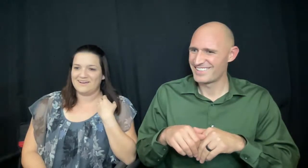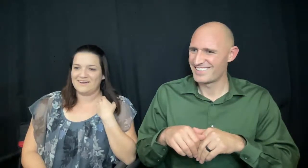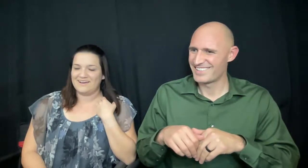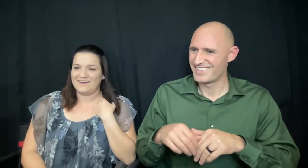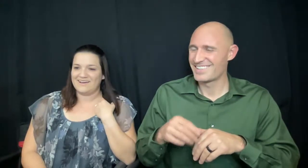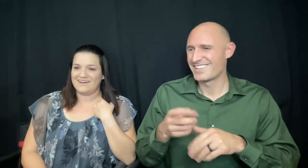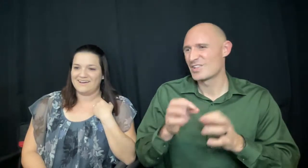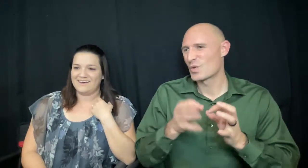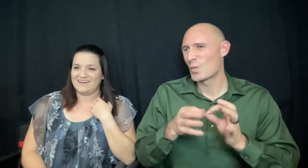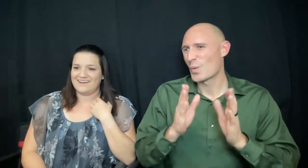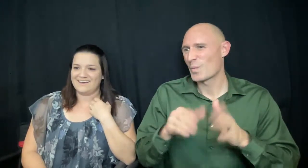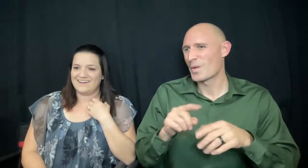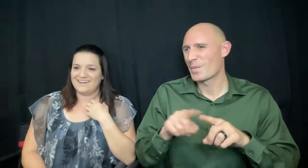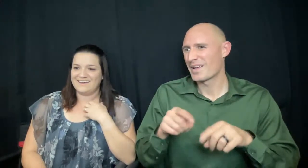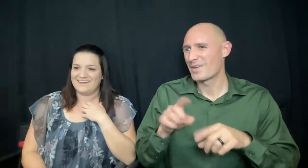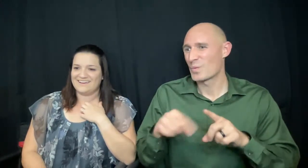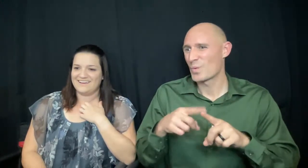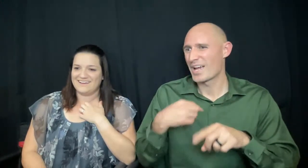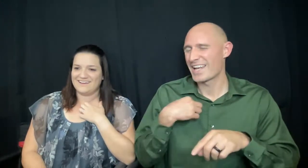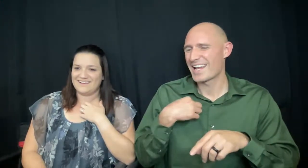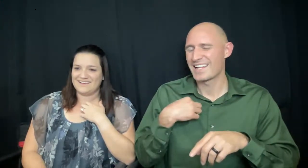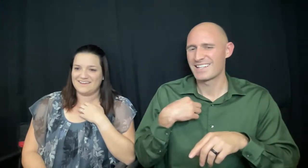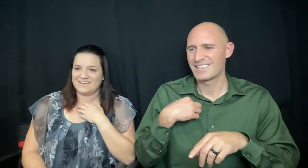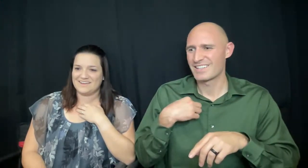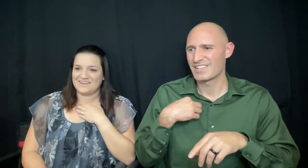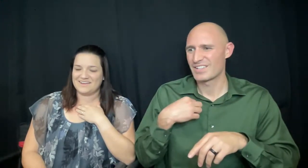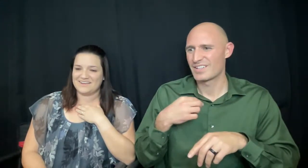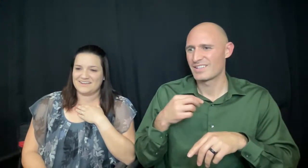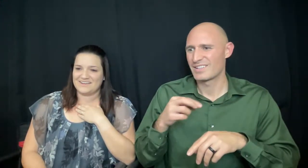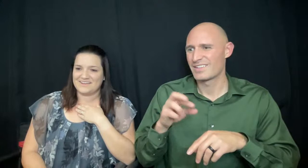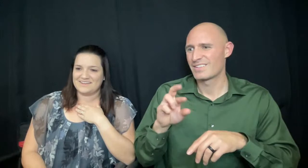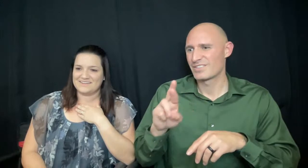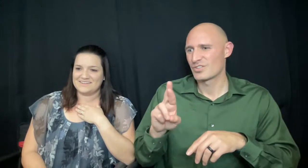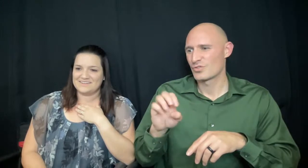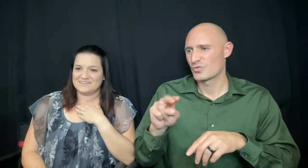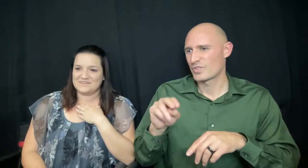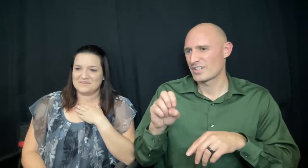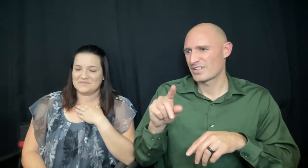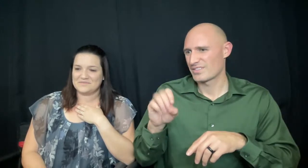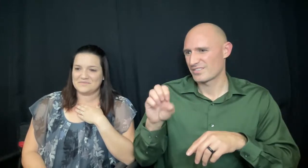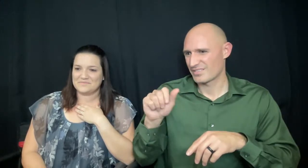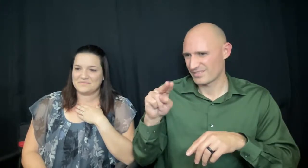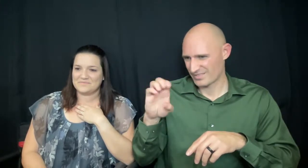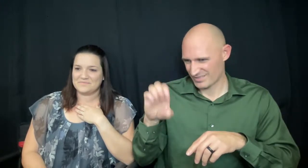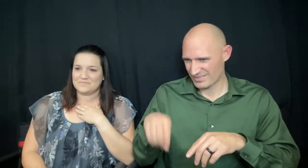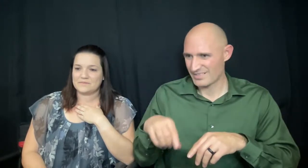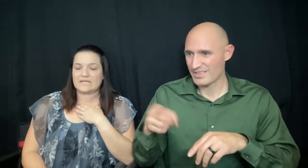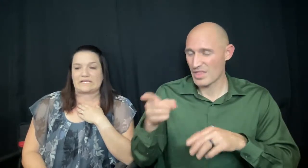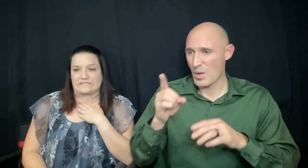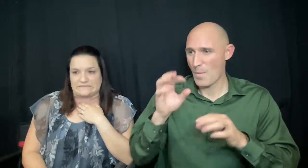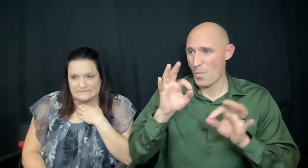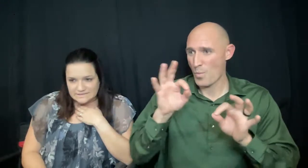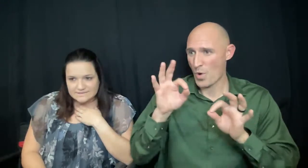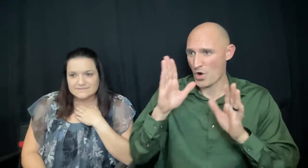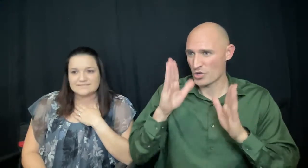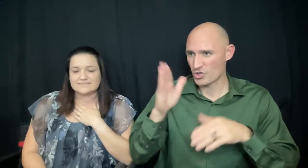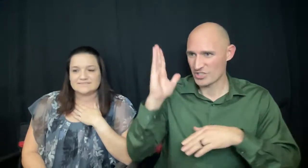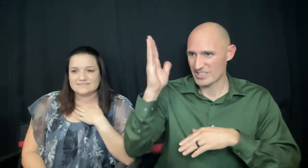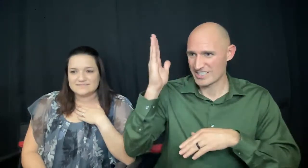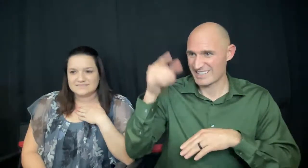interpreter. But when I was at the Renaissance, the preacher was moving so fast. This guy was a coder